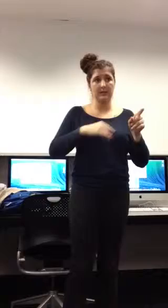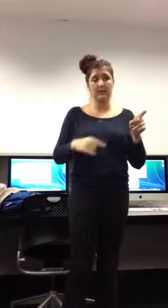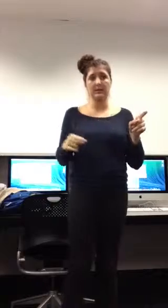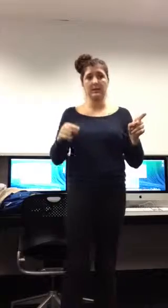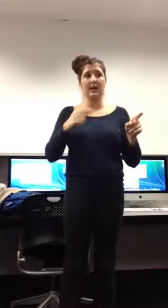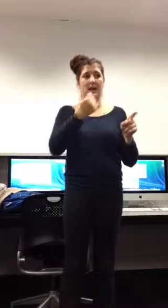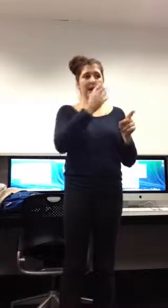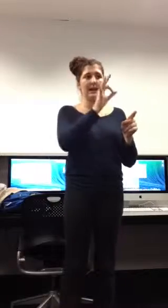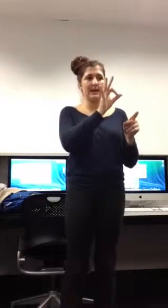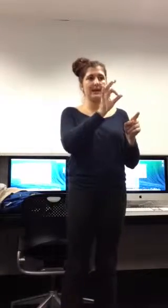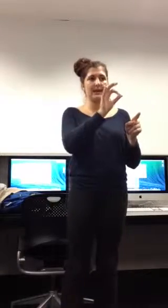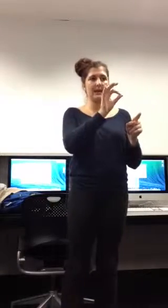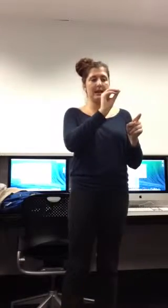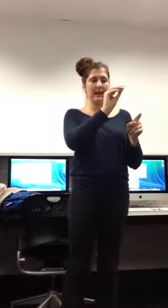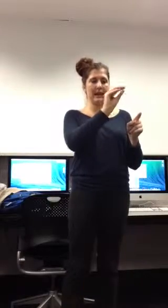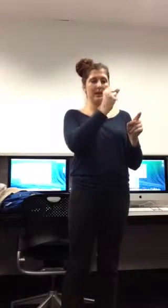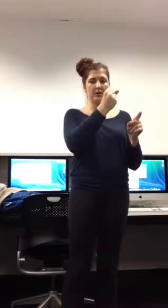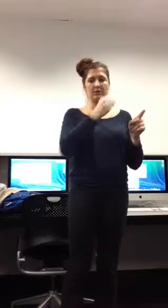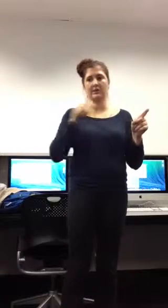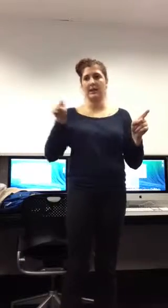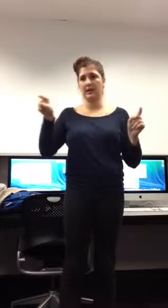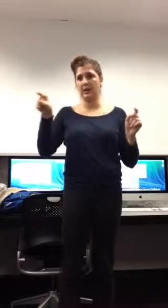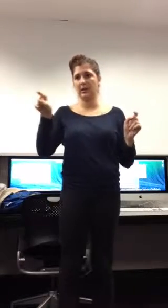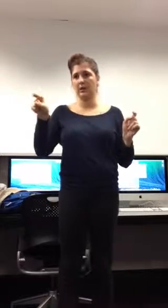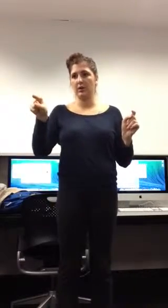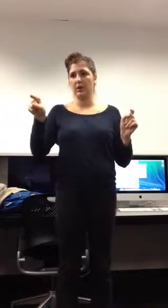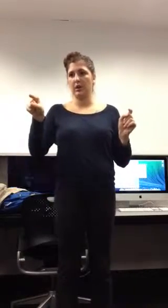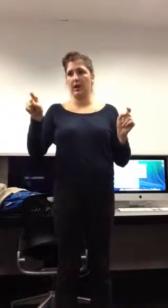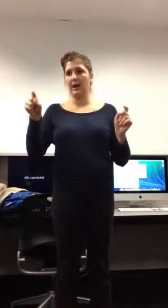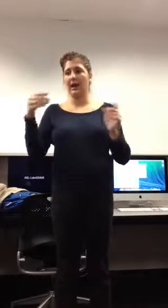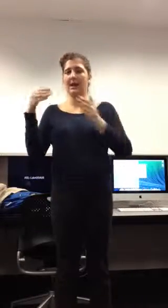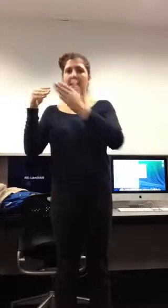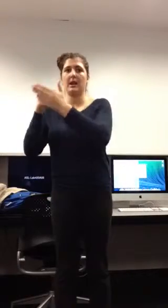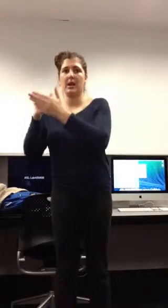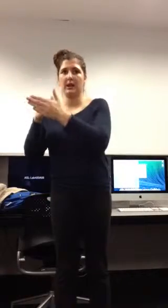and the other side will argue against government regulation.